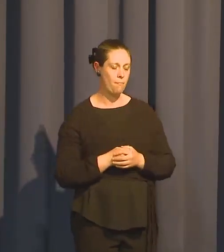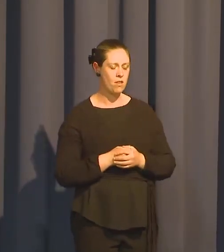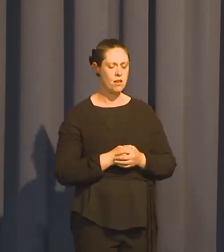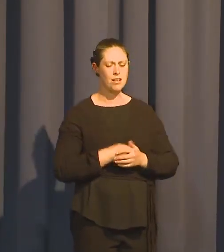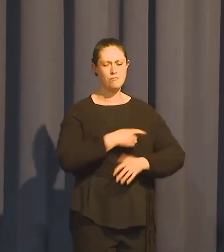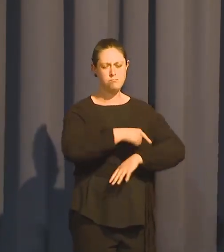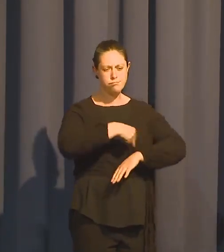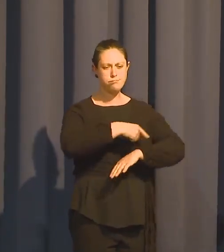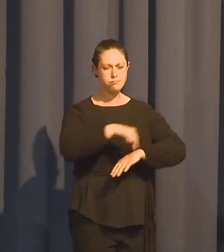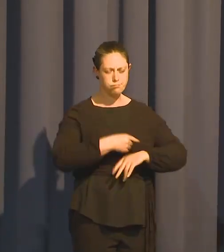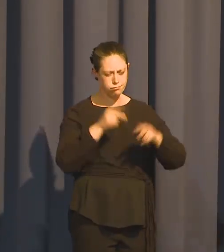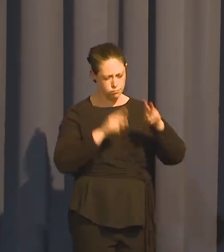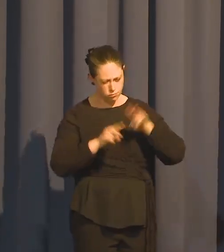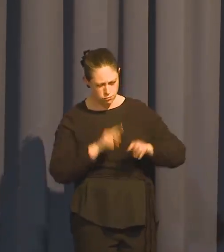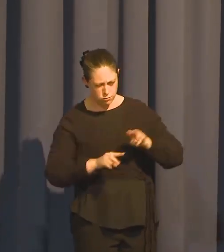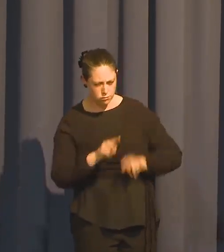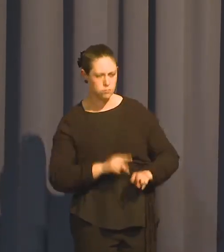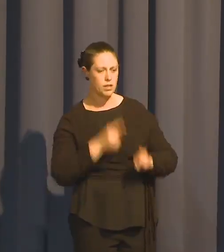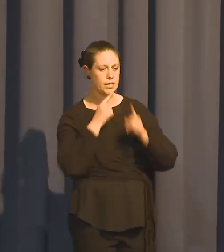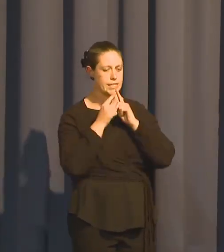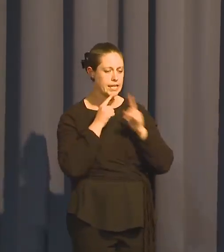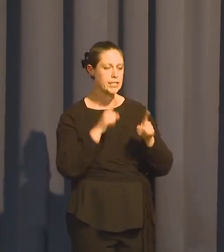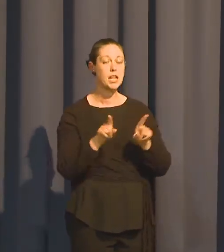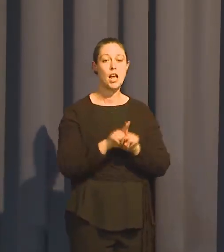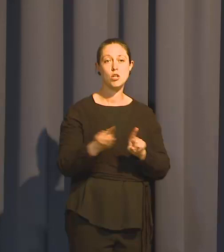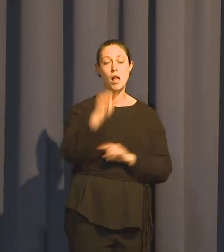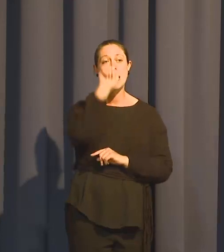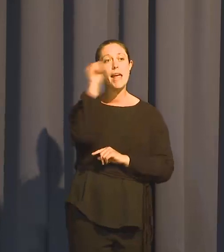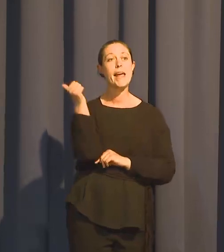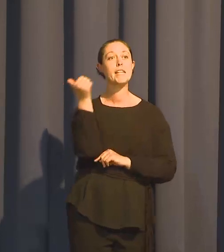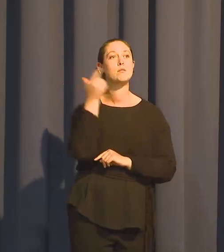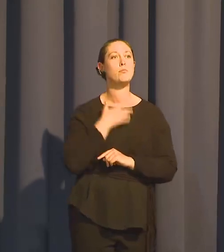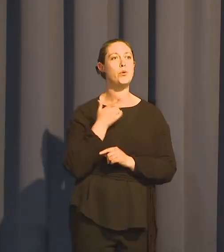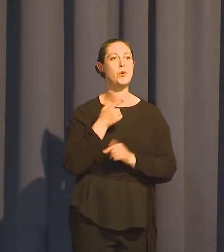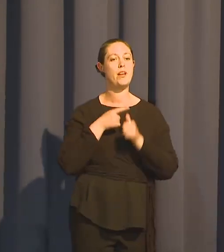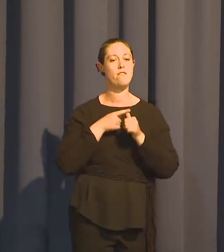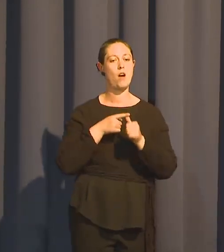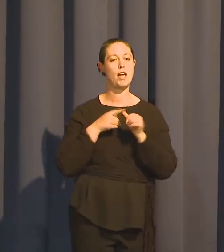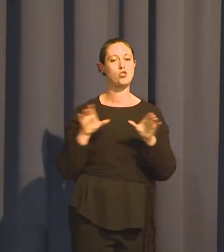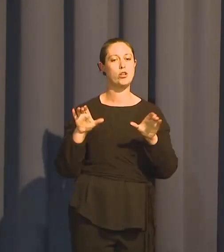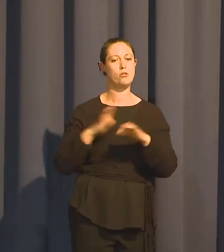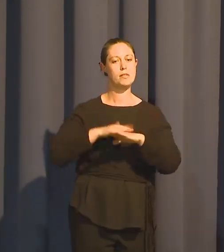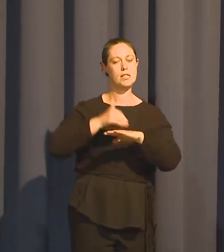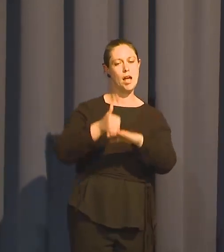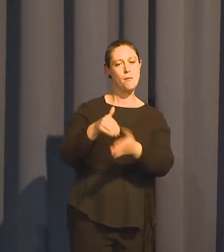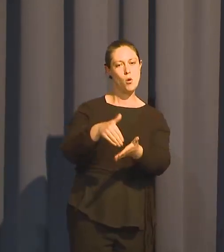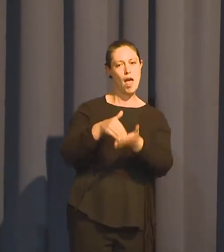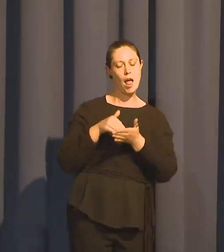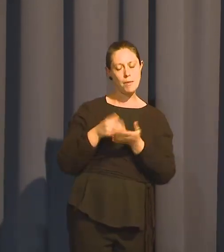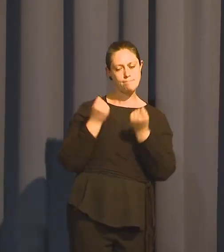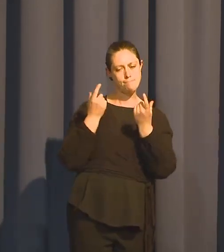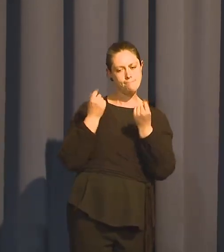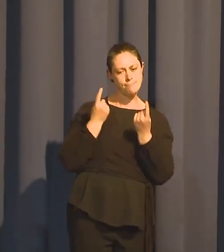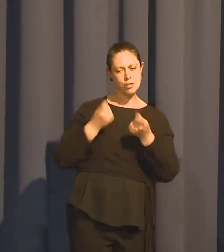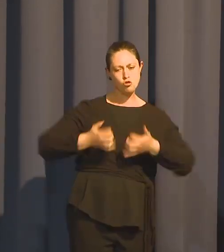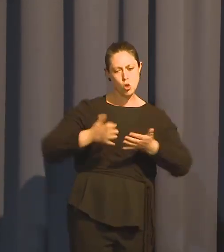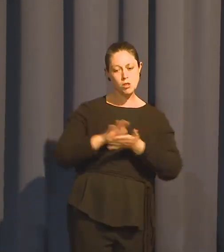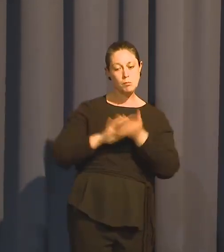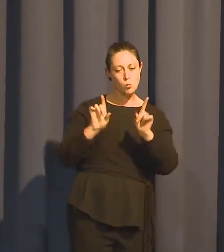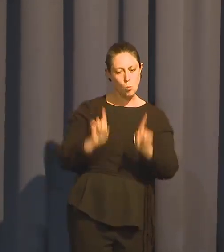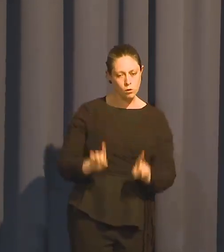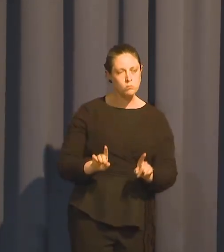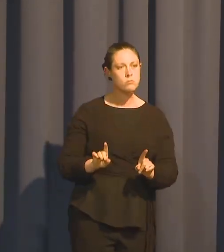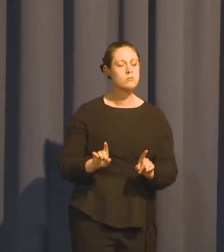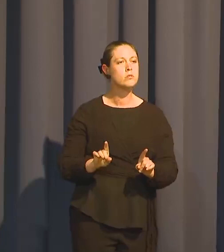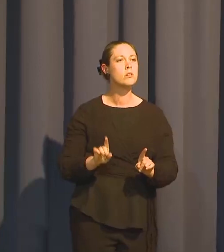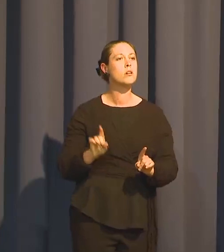data. We also gathered together an expert advisory group to help us interpret the results. These people were from